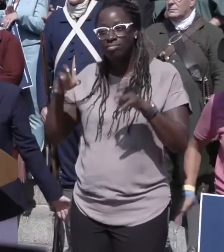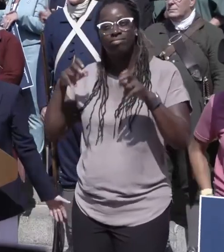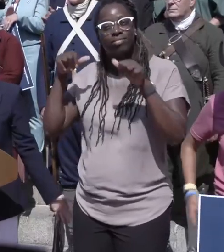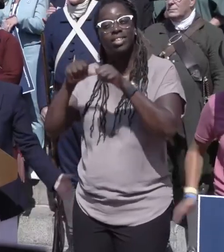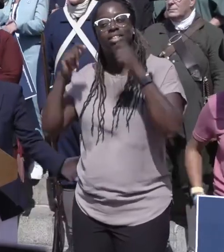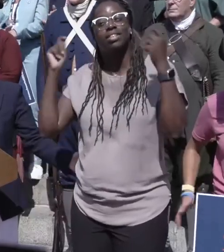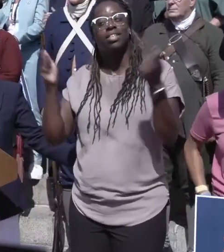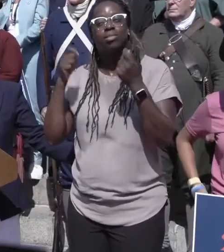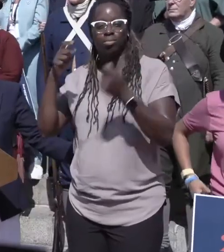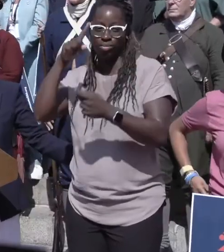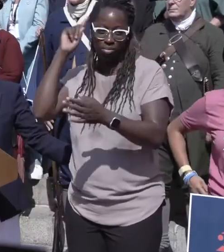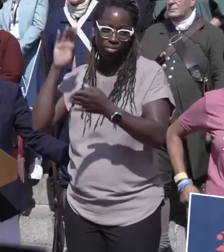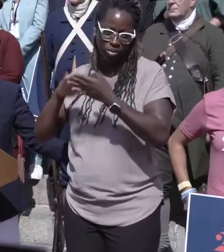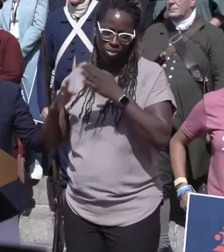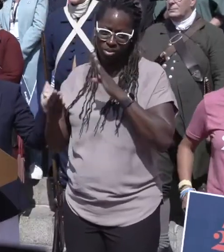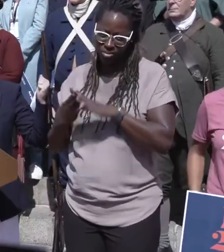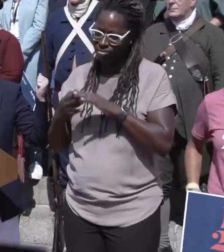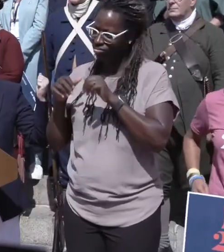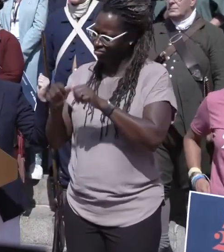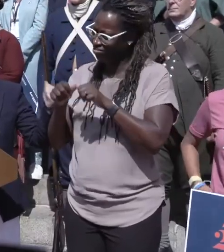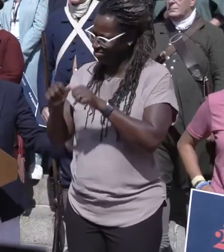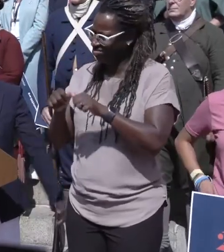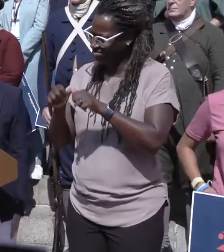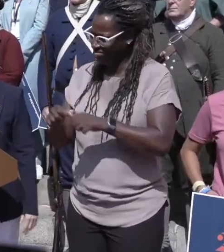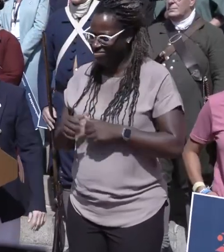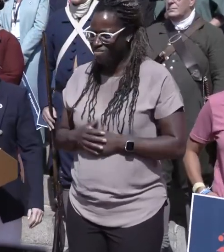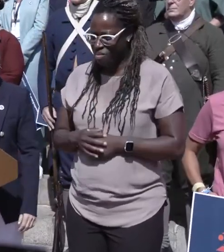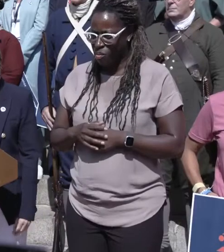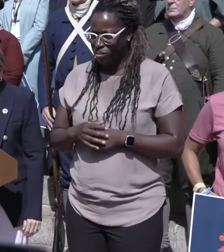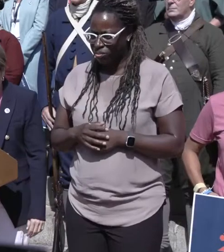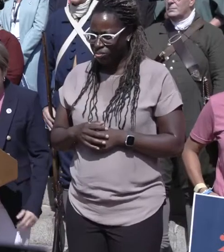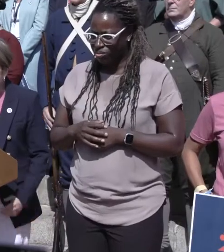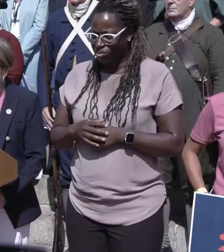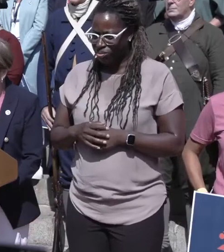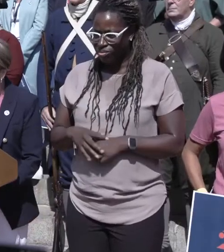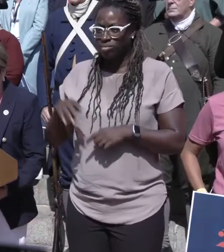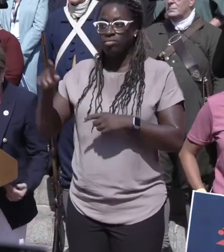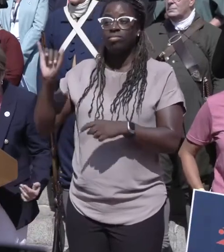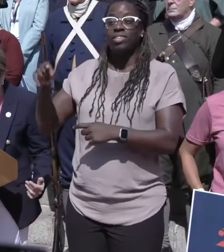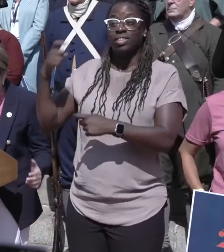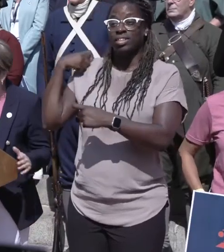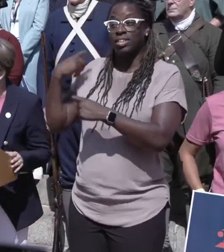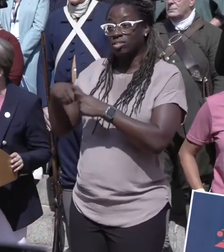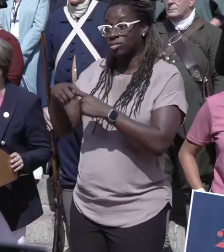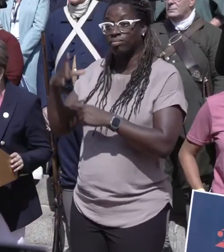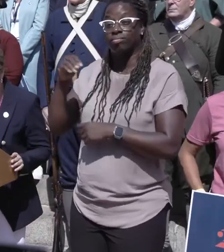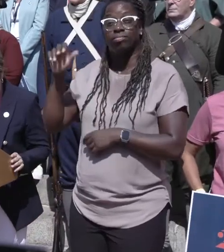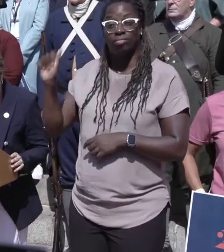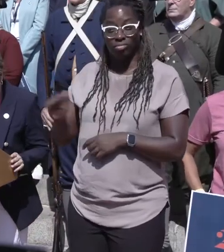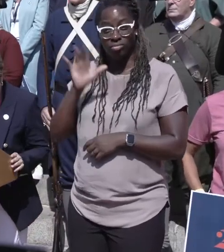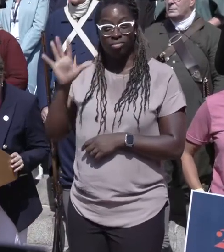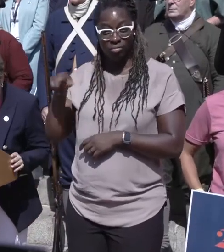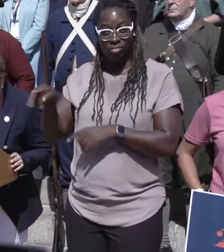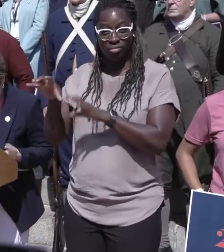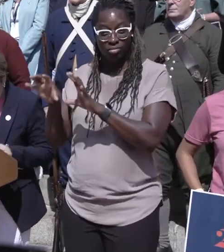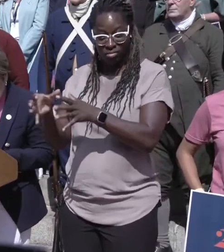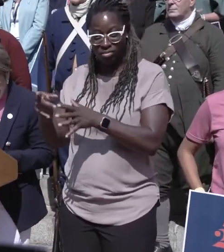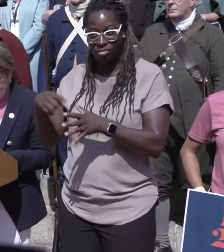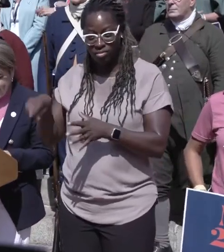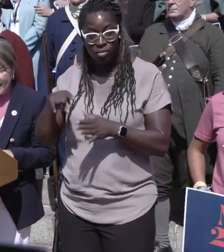The Latino and Asian community, who enrich our culture in every way possible. Happy Hispanic Heritage Month, by the way.